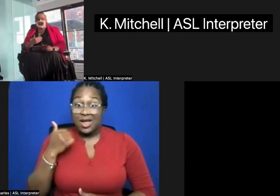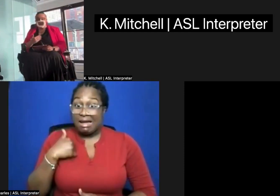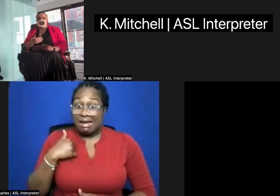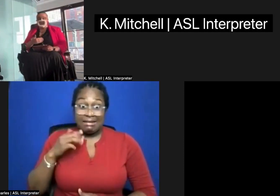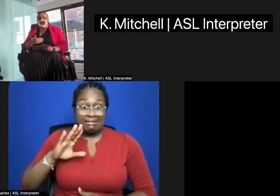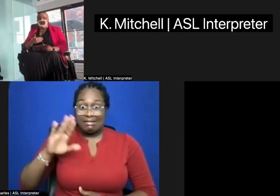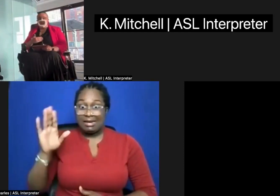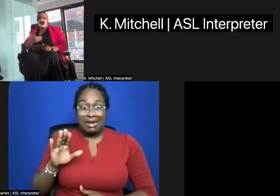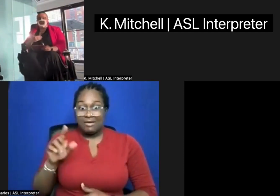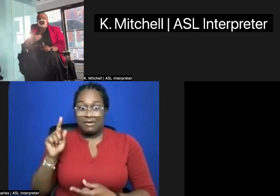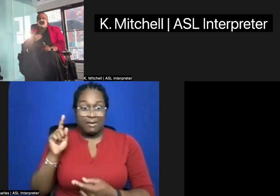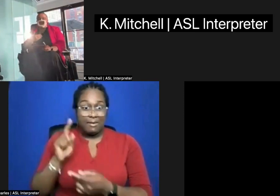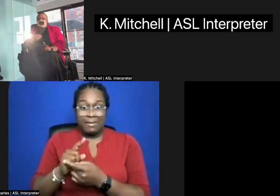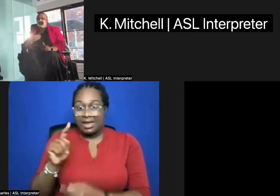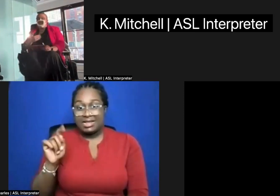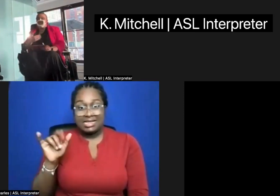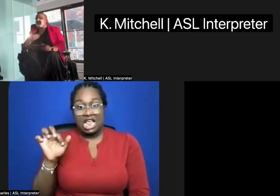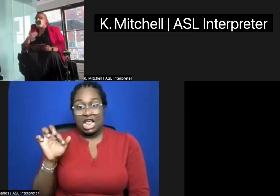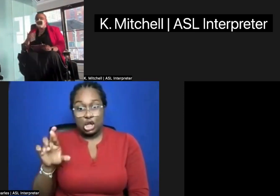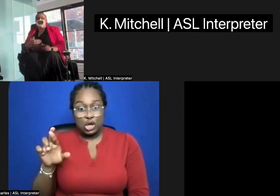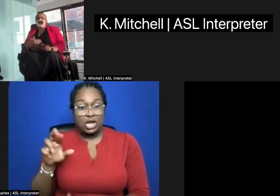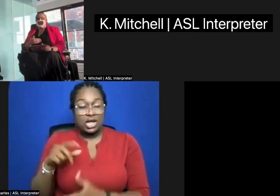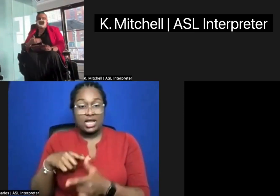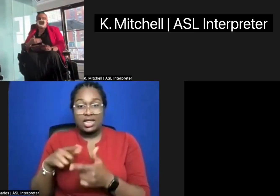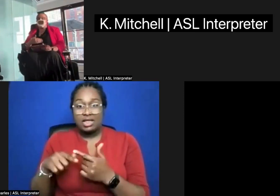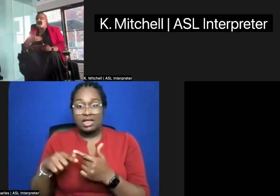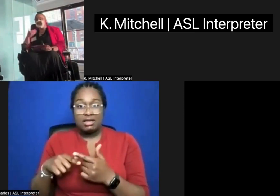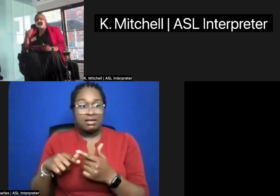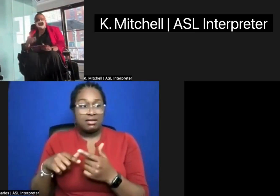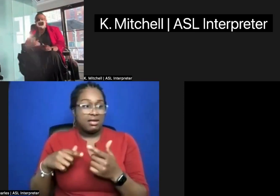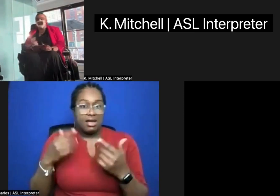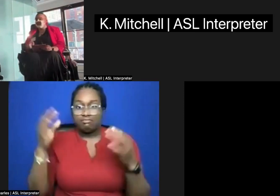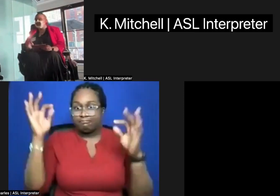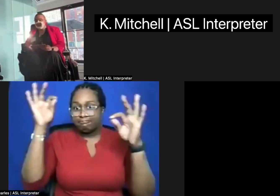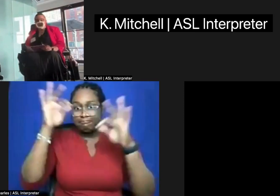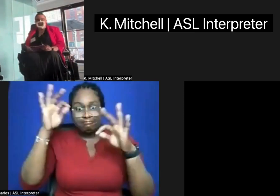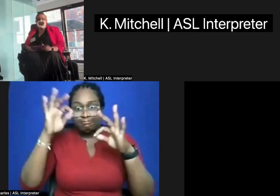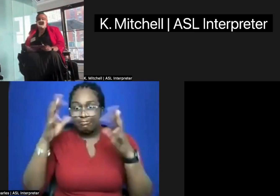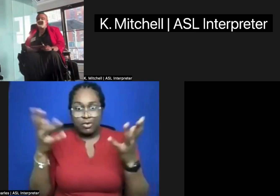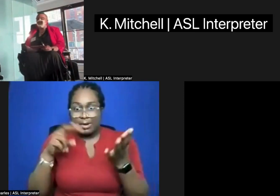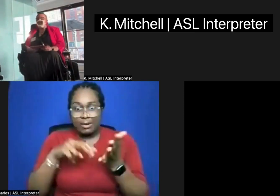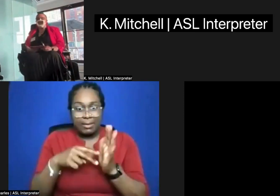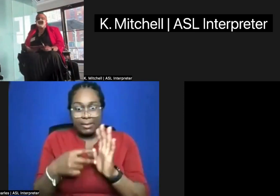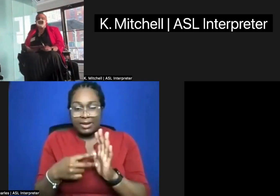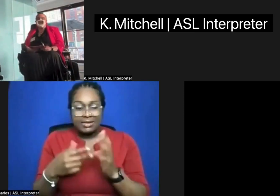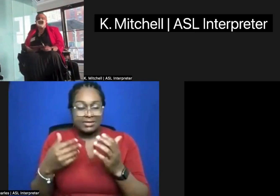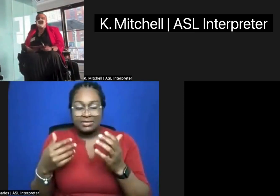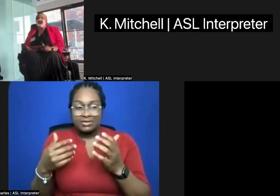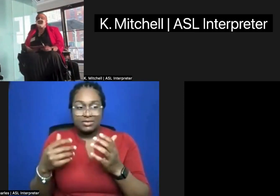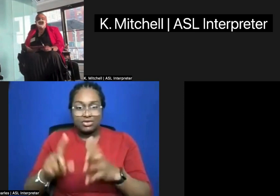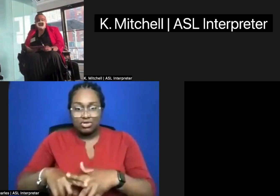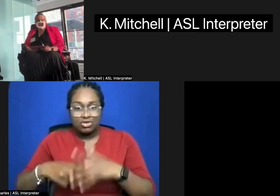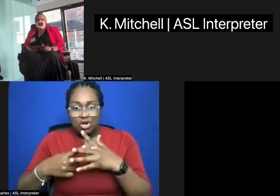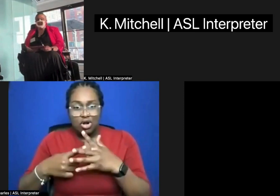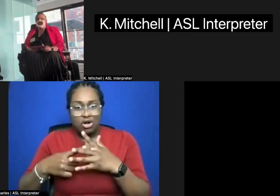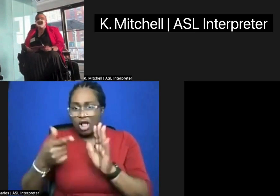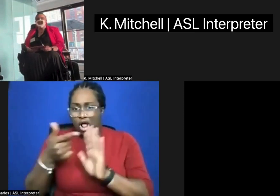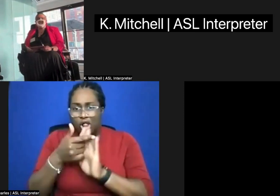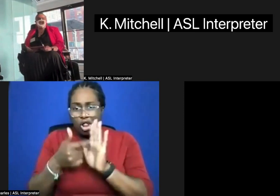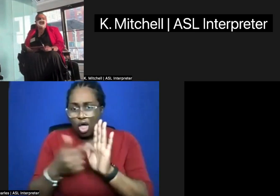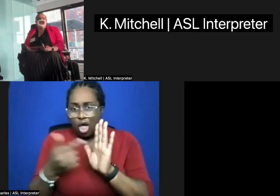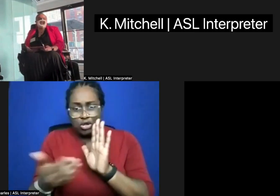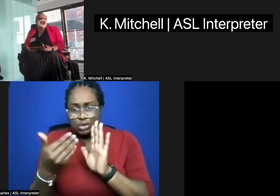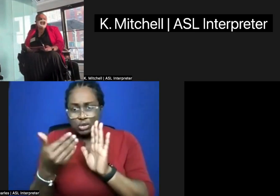was an accident. And I had no idea what it meant to bring a lawsuit, what it meant to, be a plaintiff in a lawsuit.